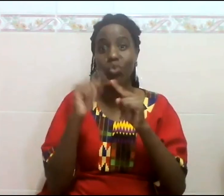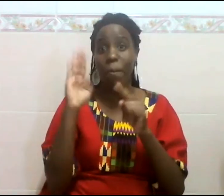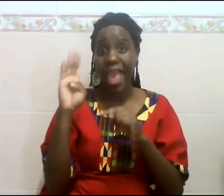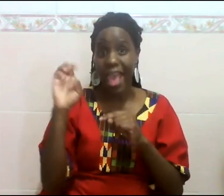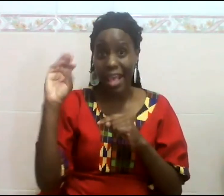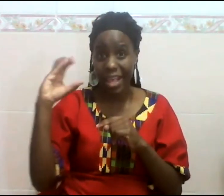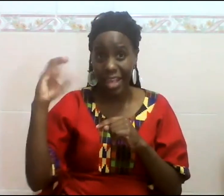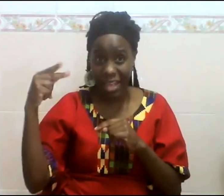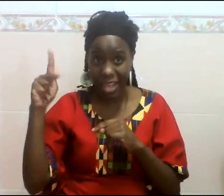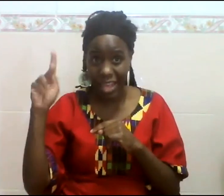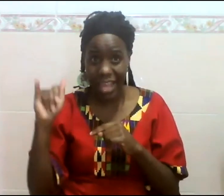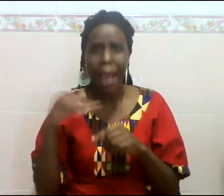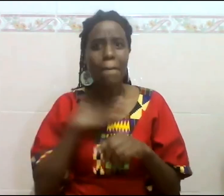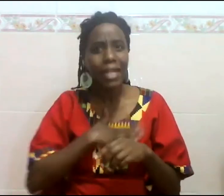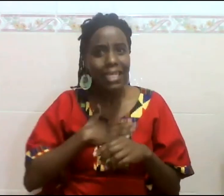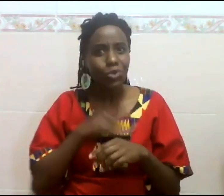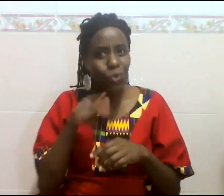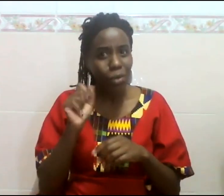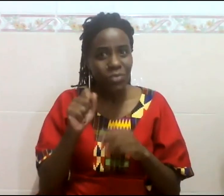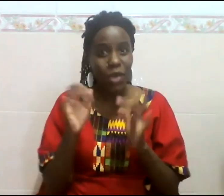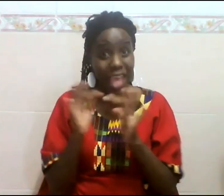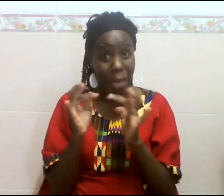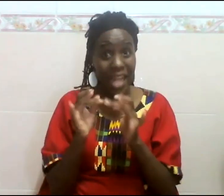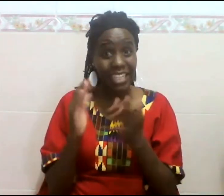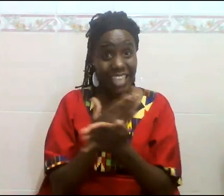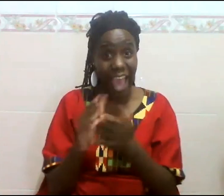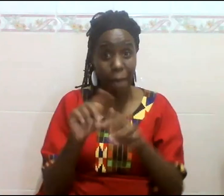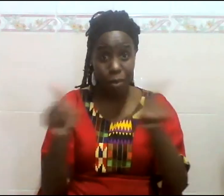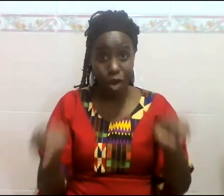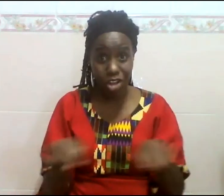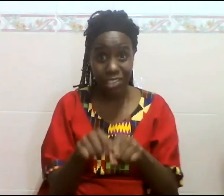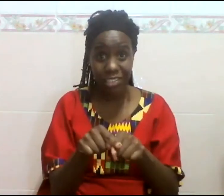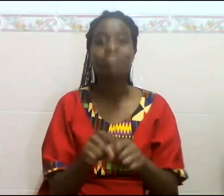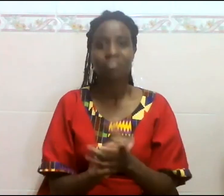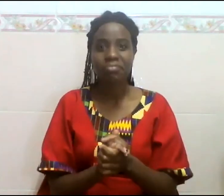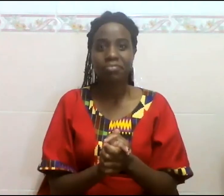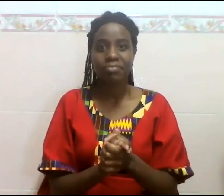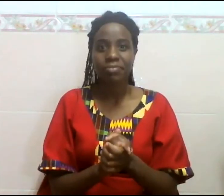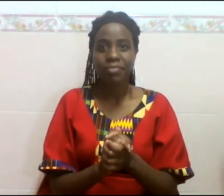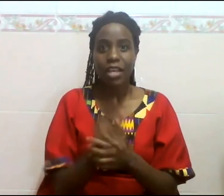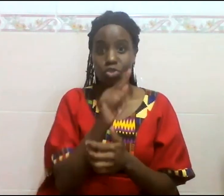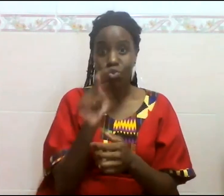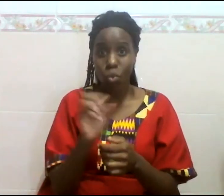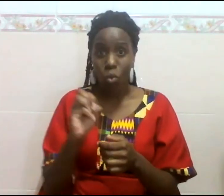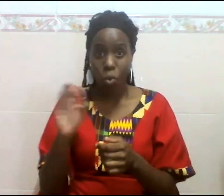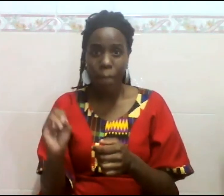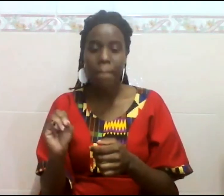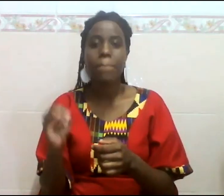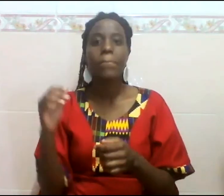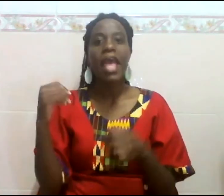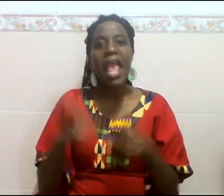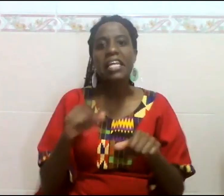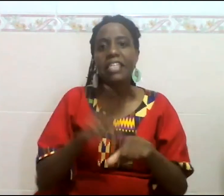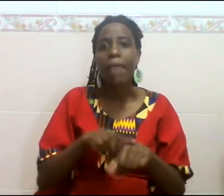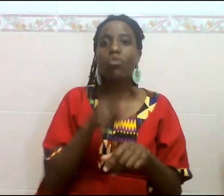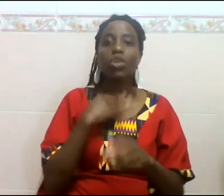share your email or website details, people can get in touch. You can also get in touch with all of us from the organizing committee